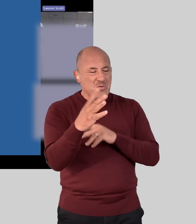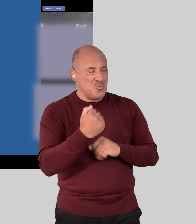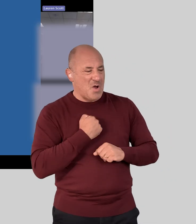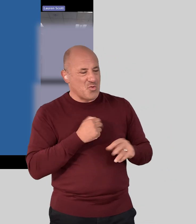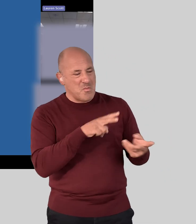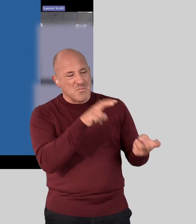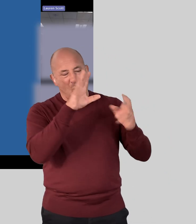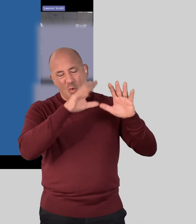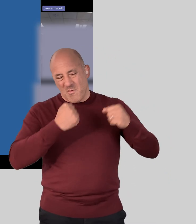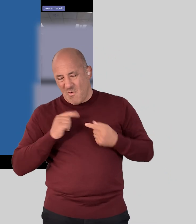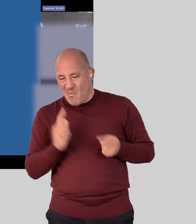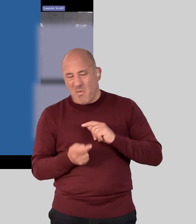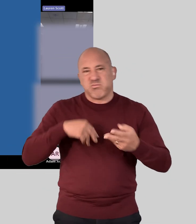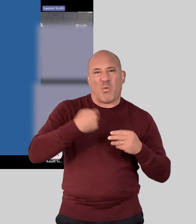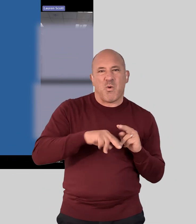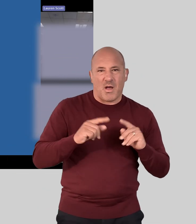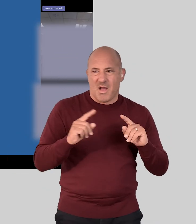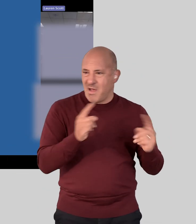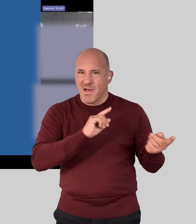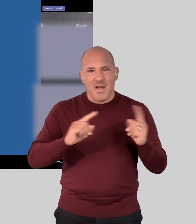exchange, is that kind of direct